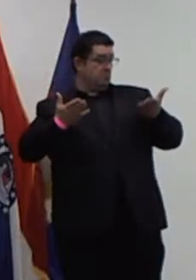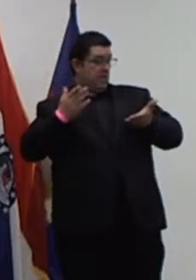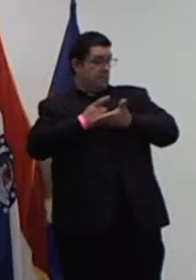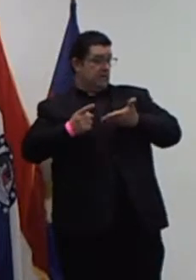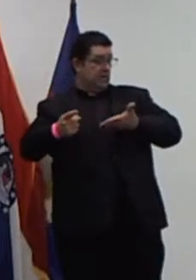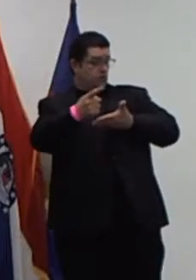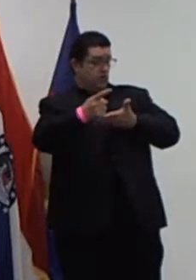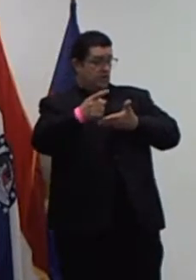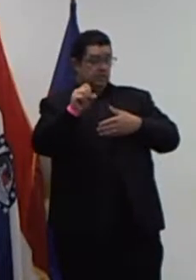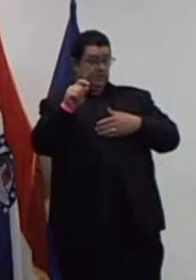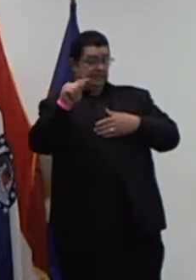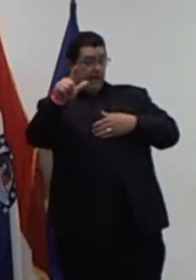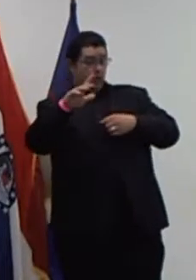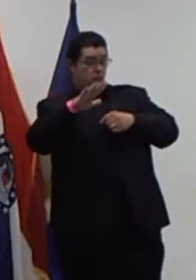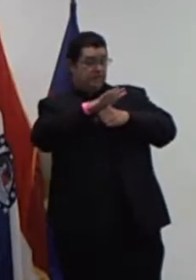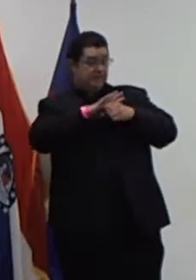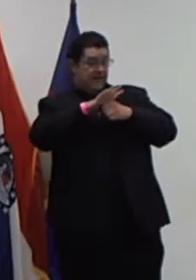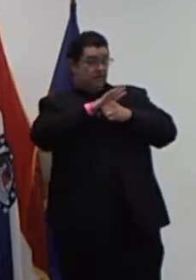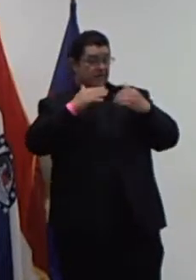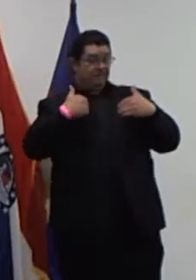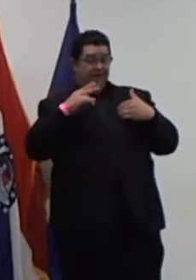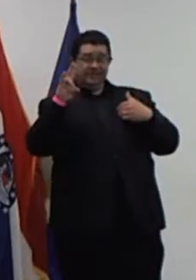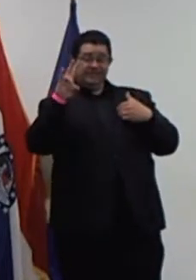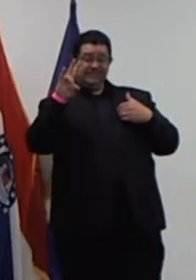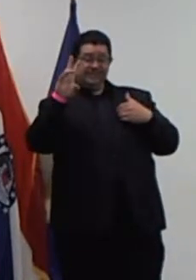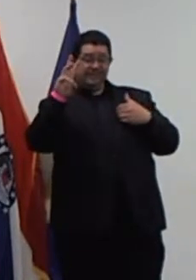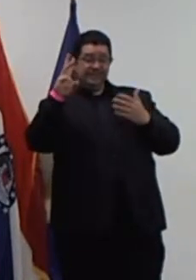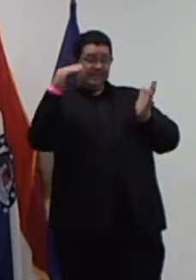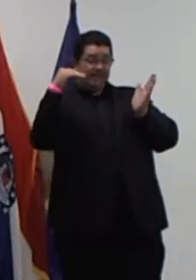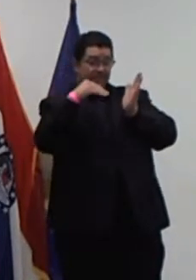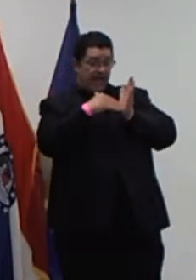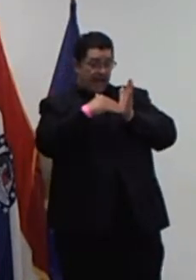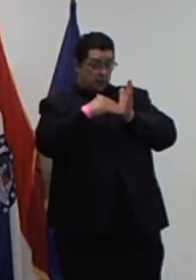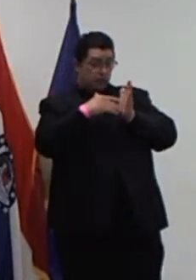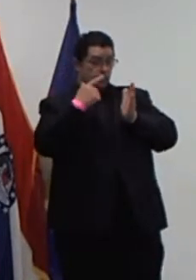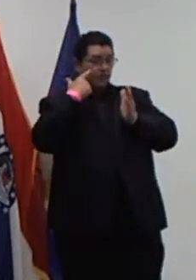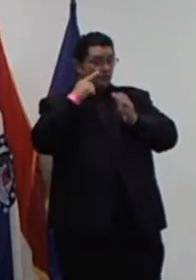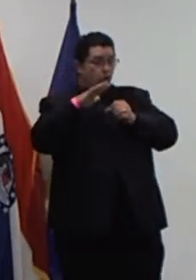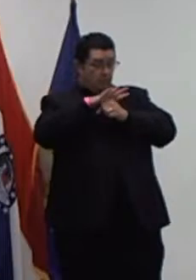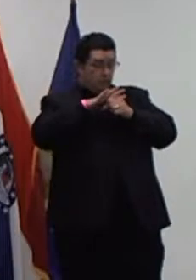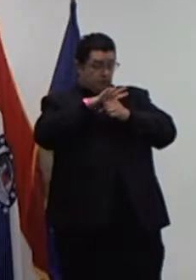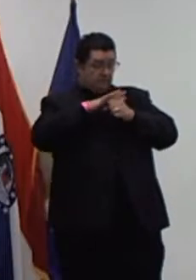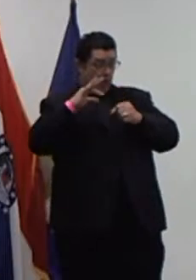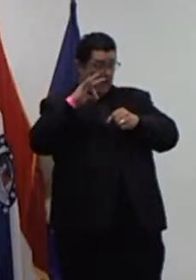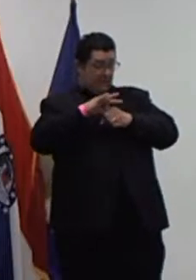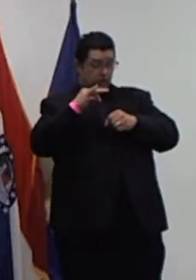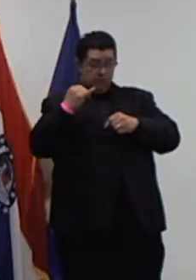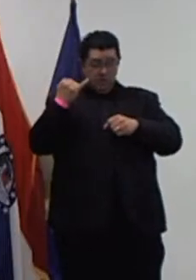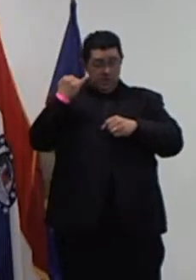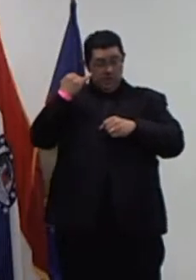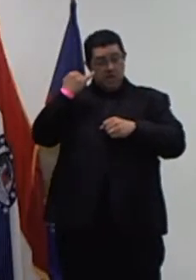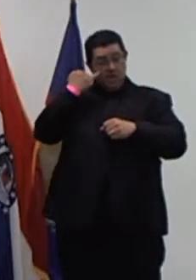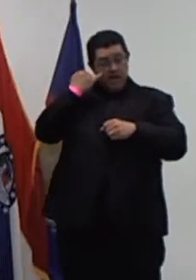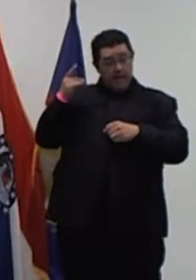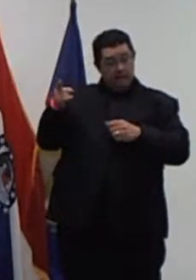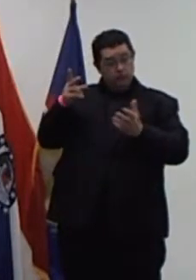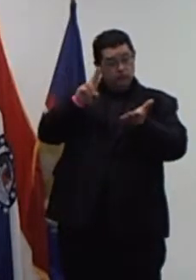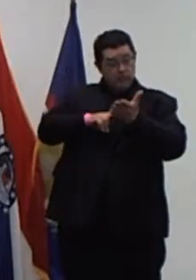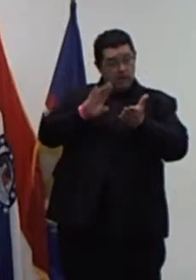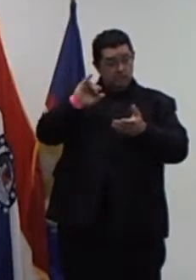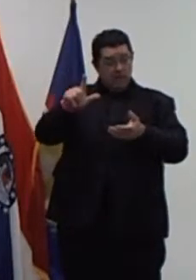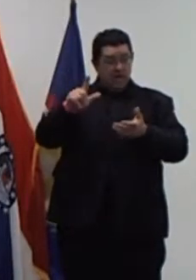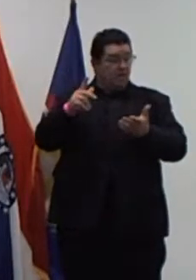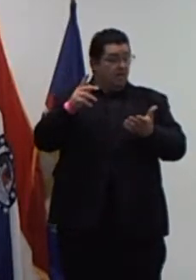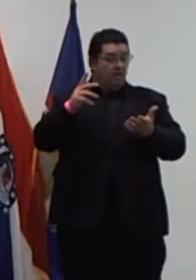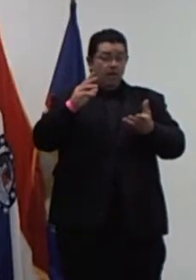Yes. St. Louis County had 76,000 applications for a municipal election. It stands to reason if you sign that bill, there could be,